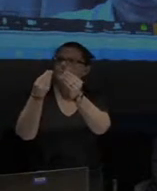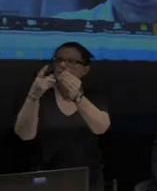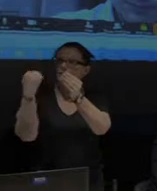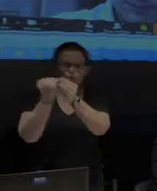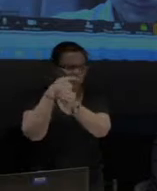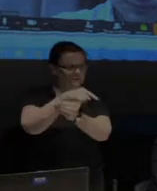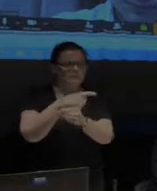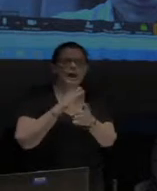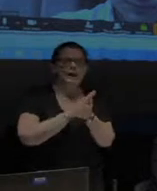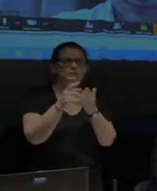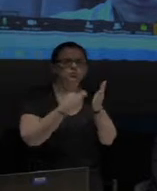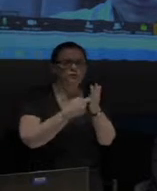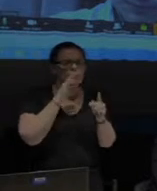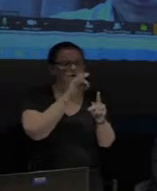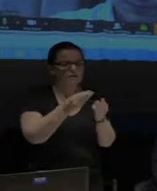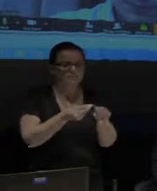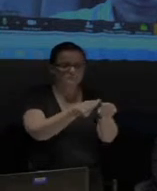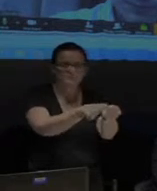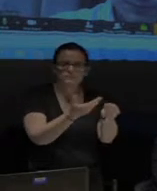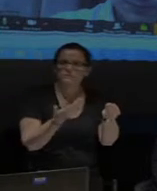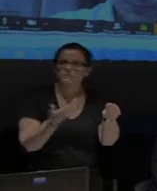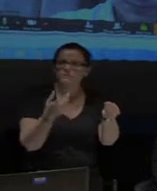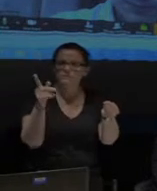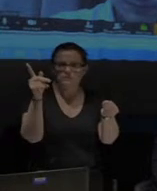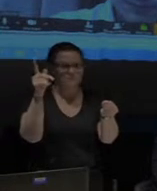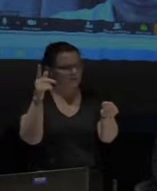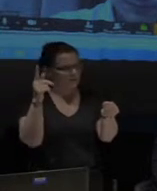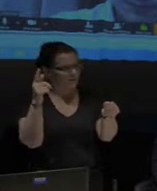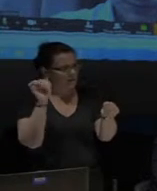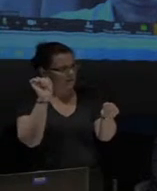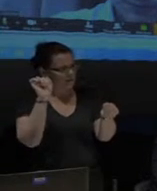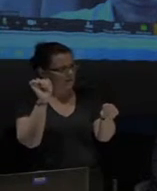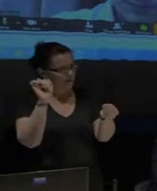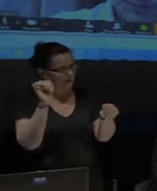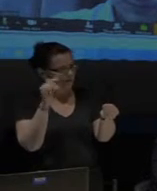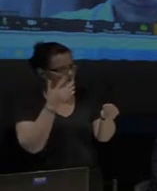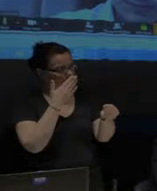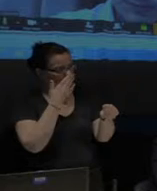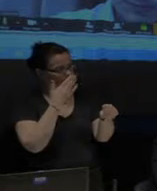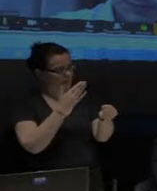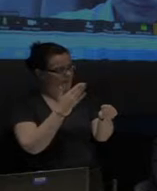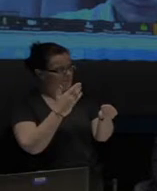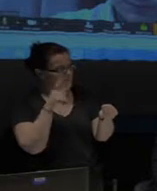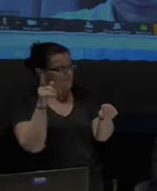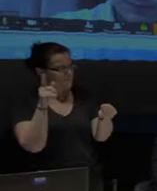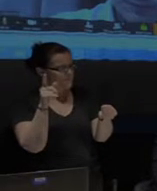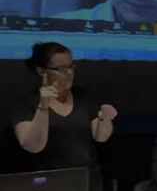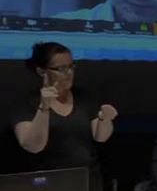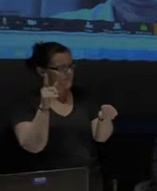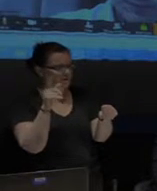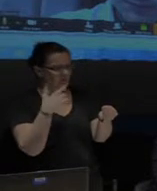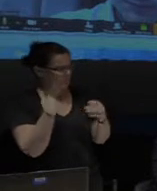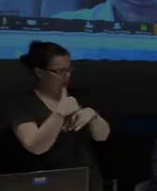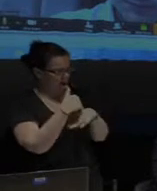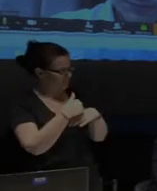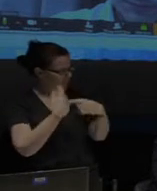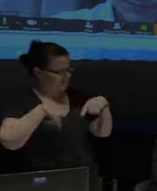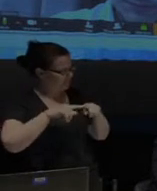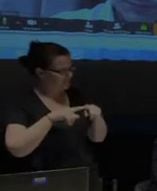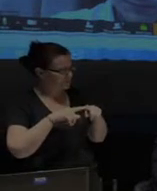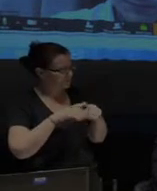right? It really, the impression that it's getting is that it really shouldn't have too much of an impact. As long as we